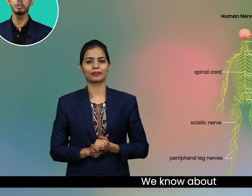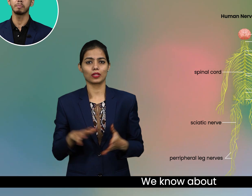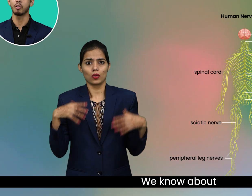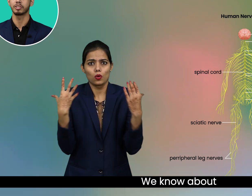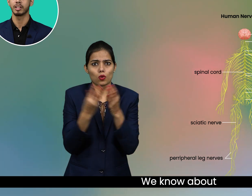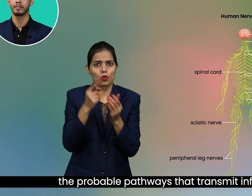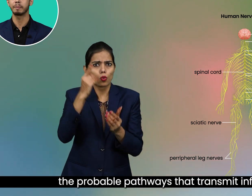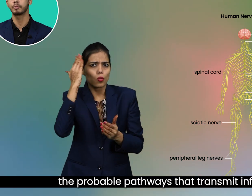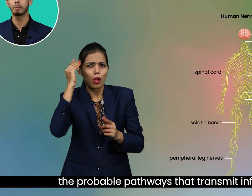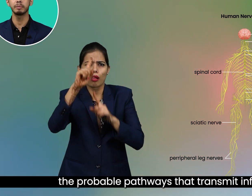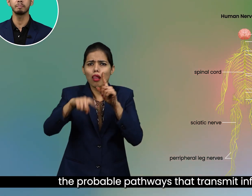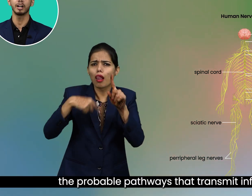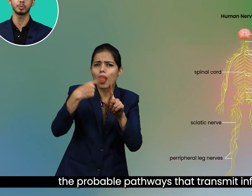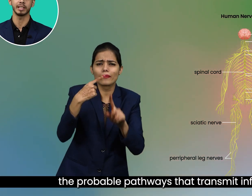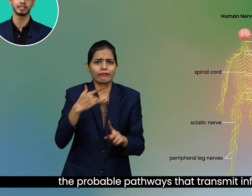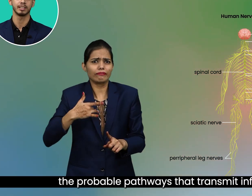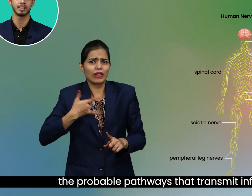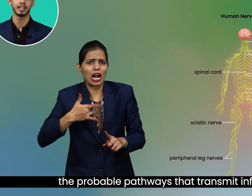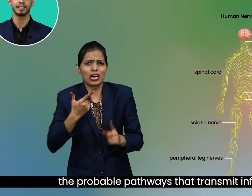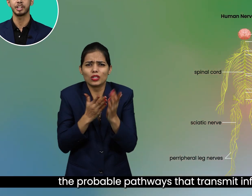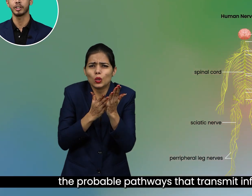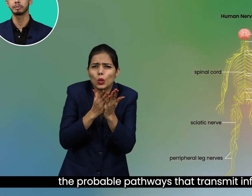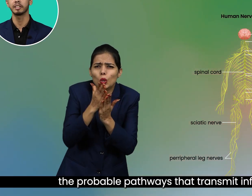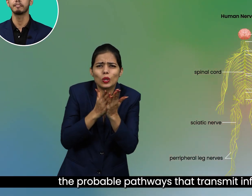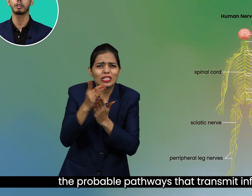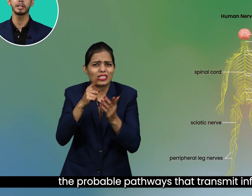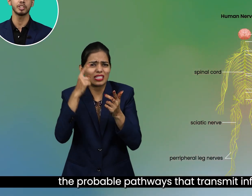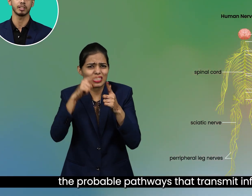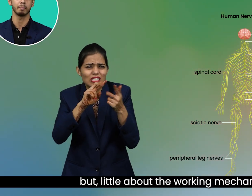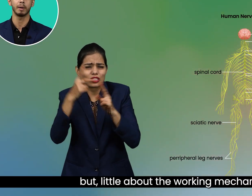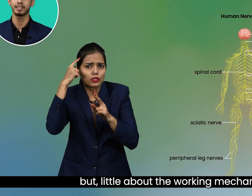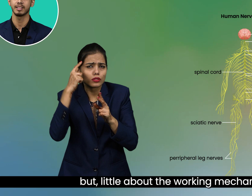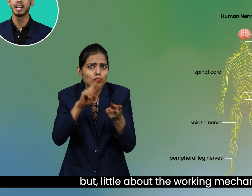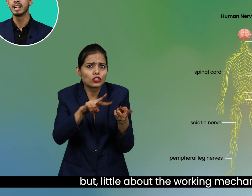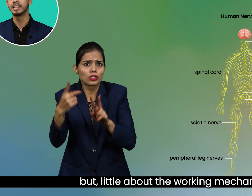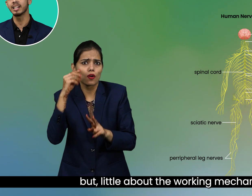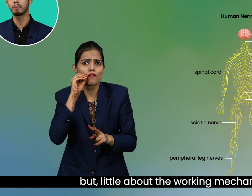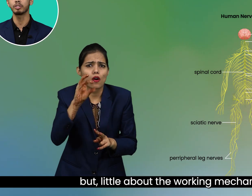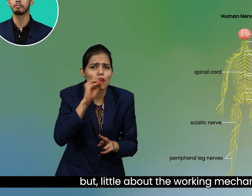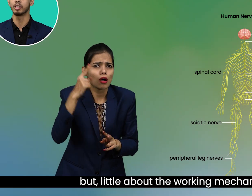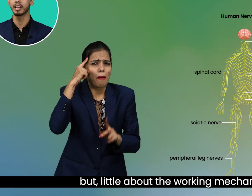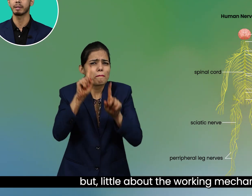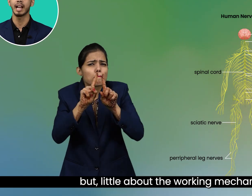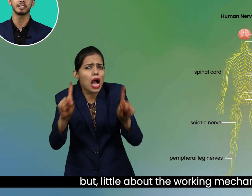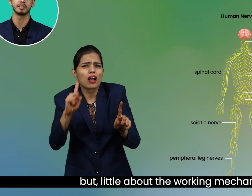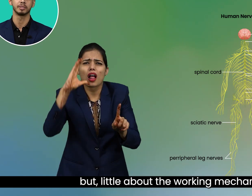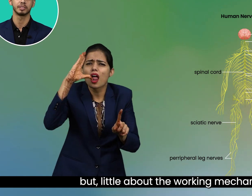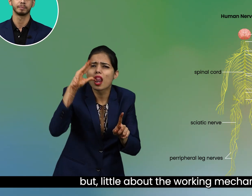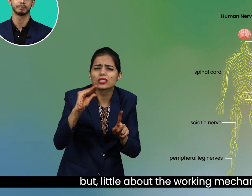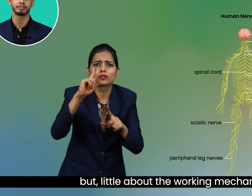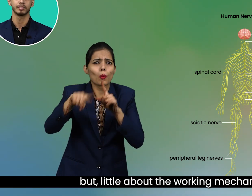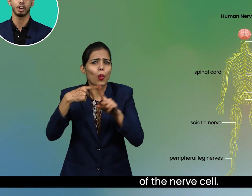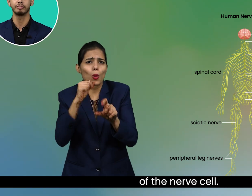We know about the probable pathways that transmit information, but little about the working